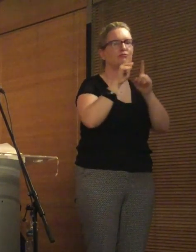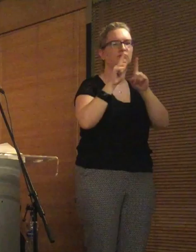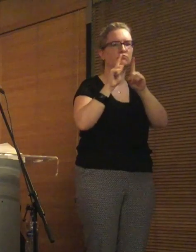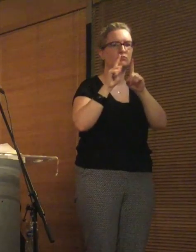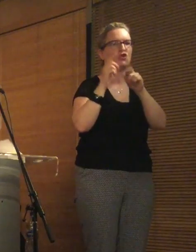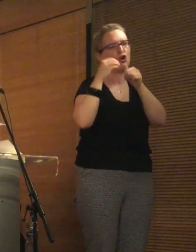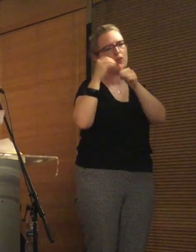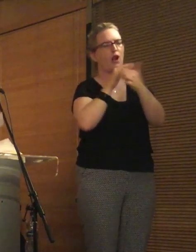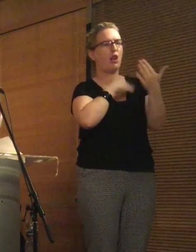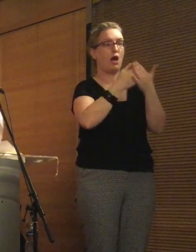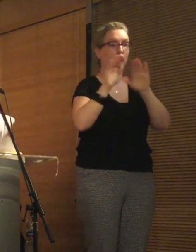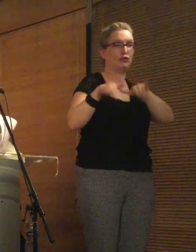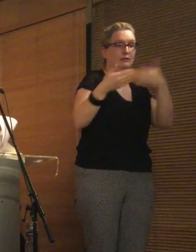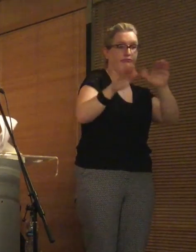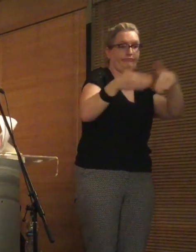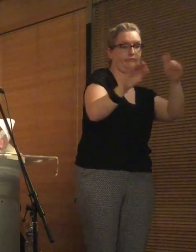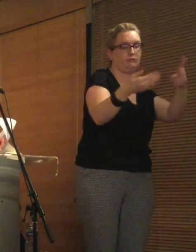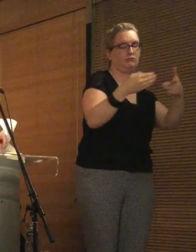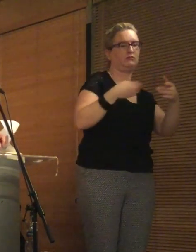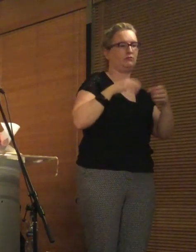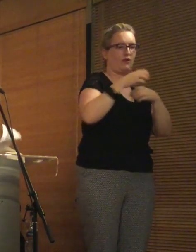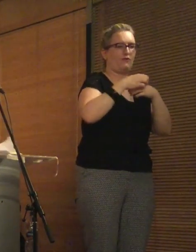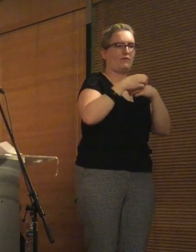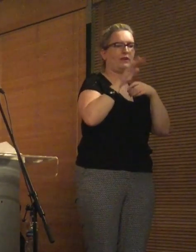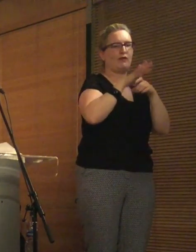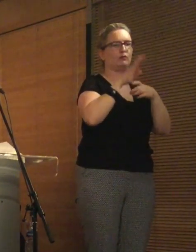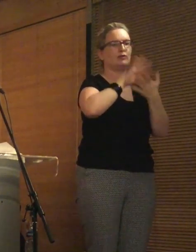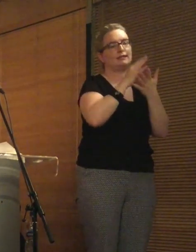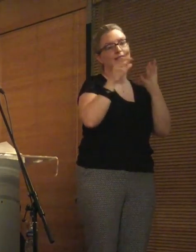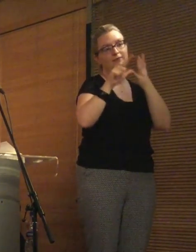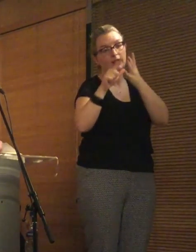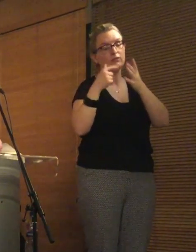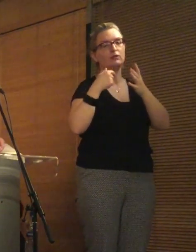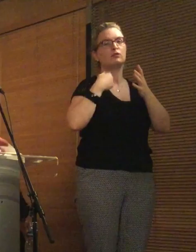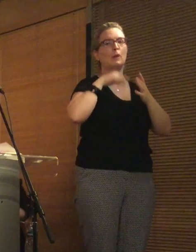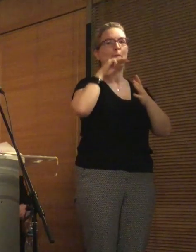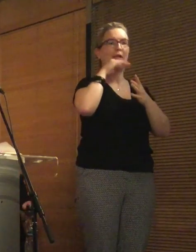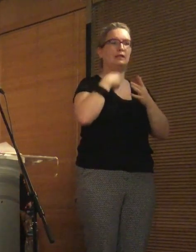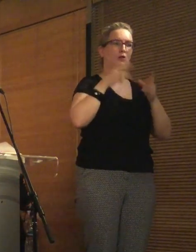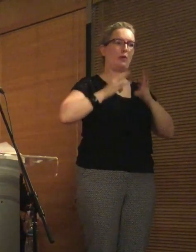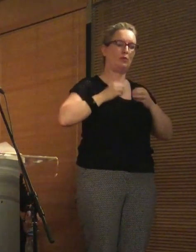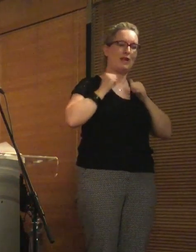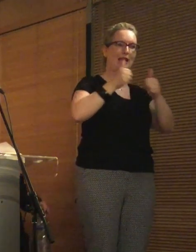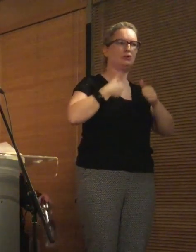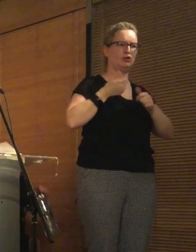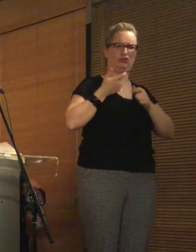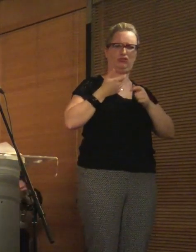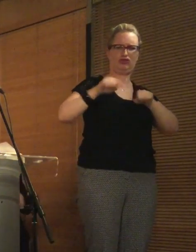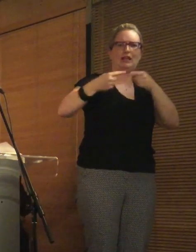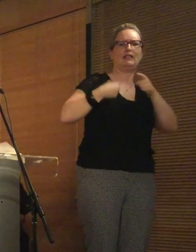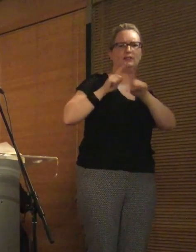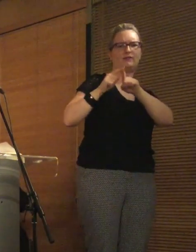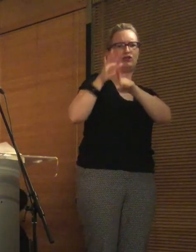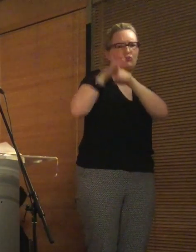1977, and much more legislative change. It meant women were able to challenge discriminatory laws, for instance, in so